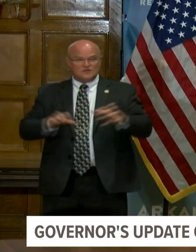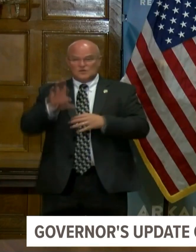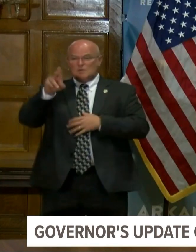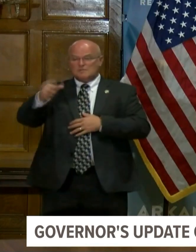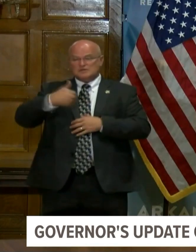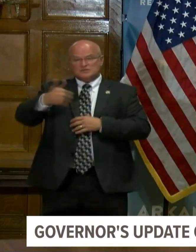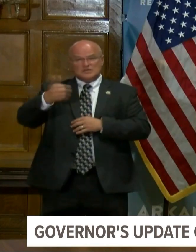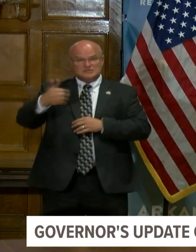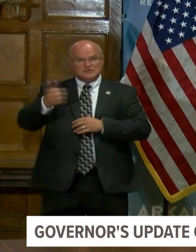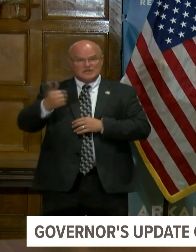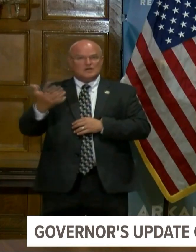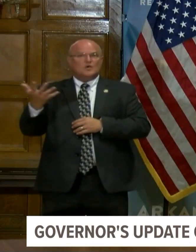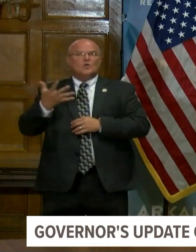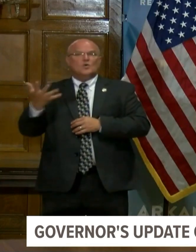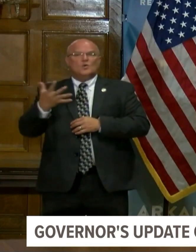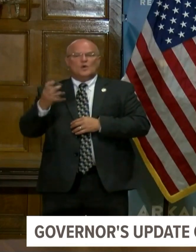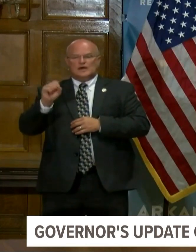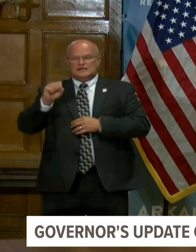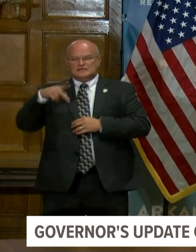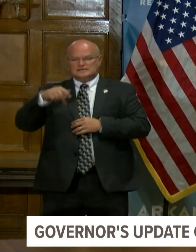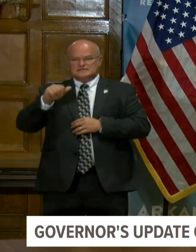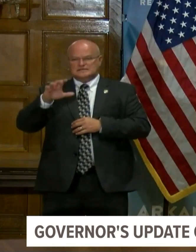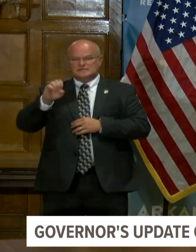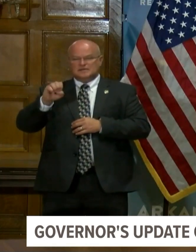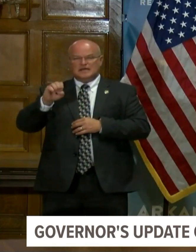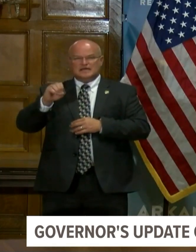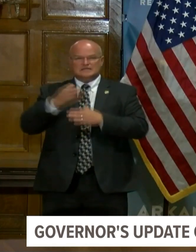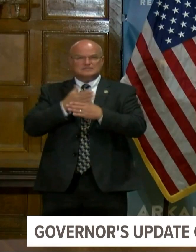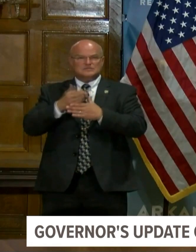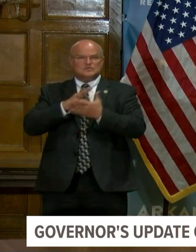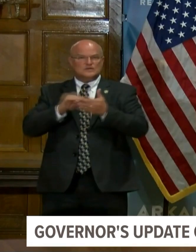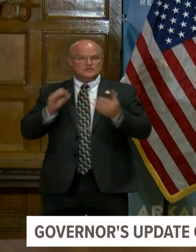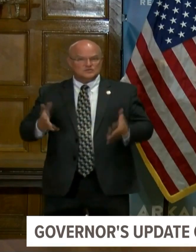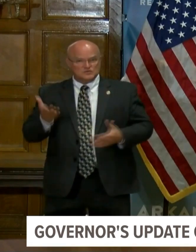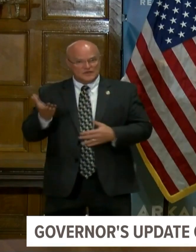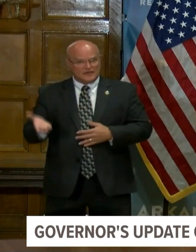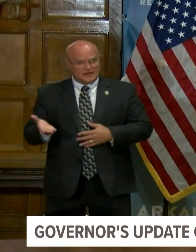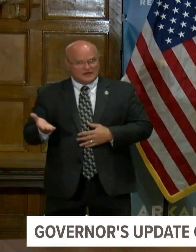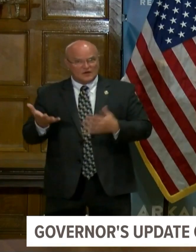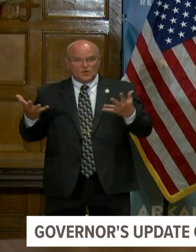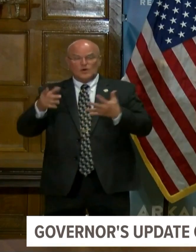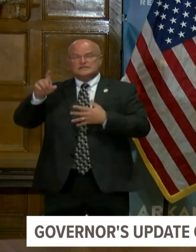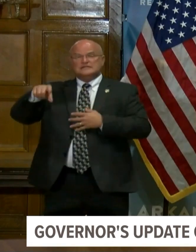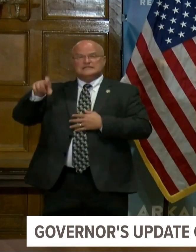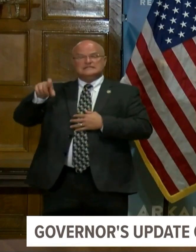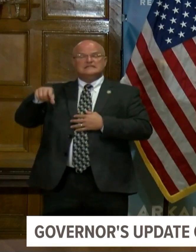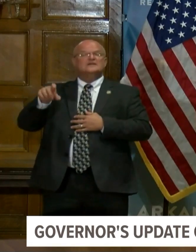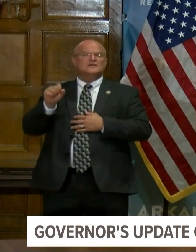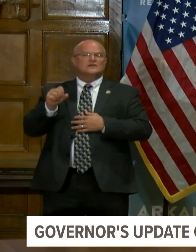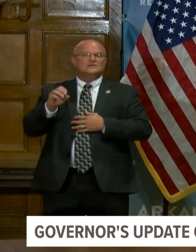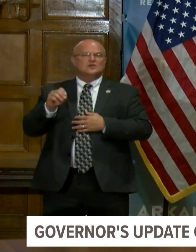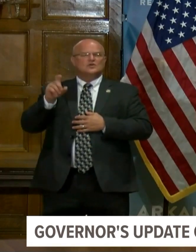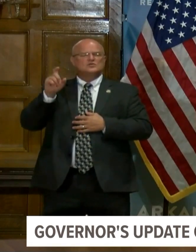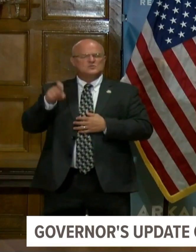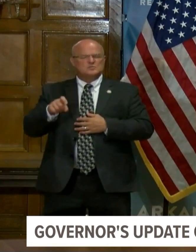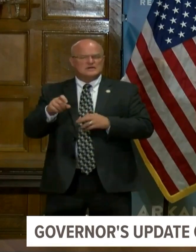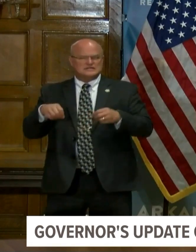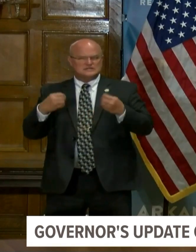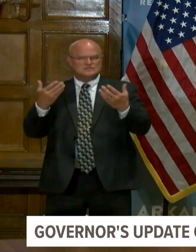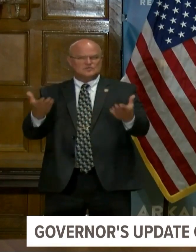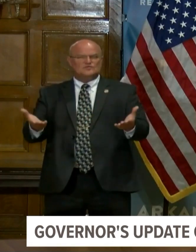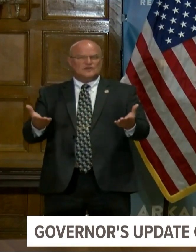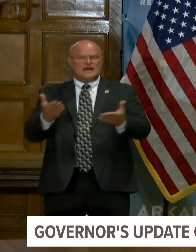bus transportation, what's the spacing that's between the students there and what's necessary? So you have to